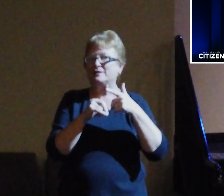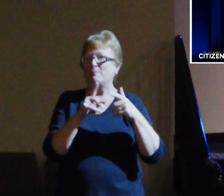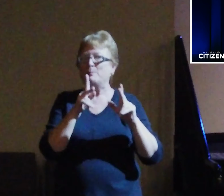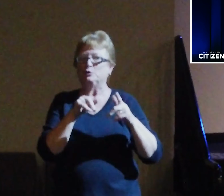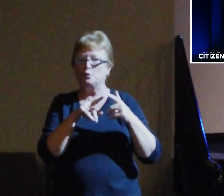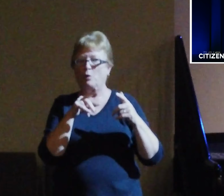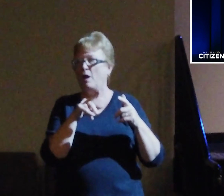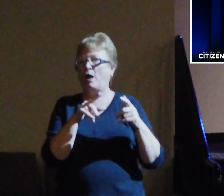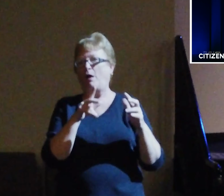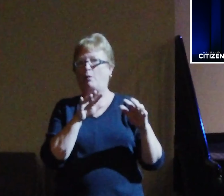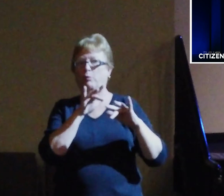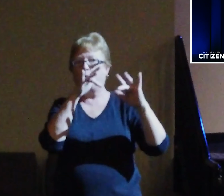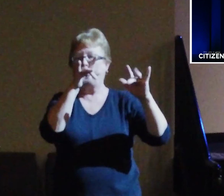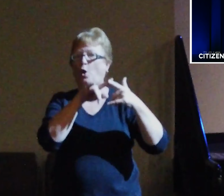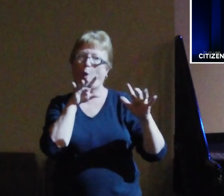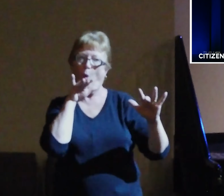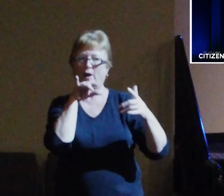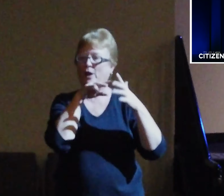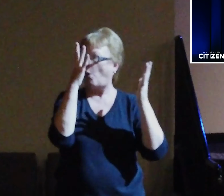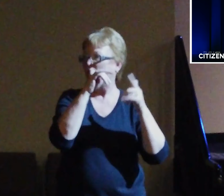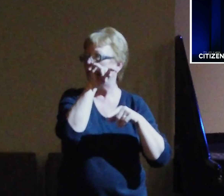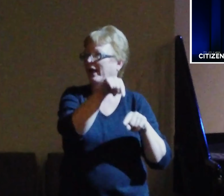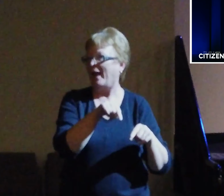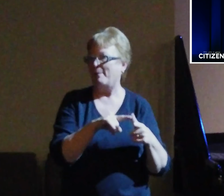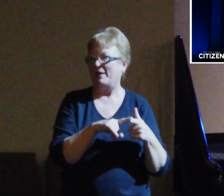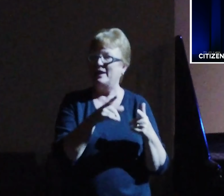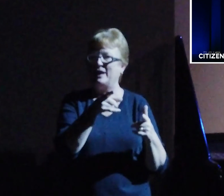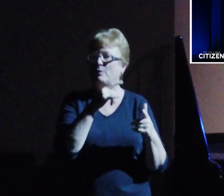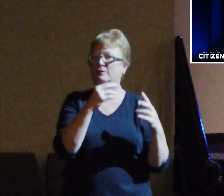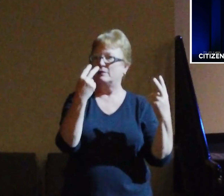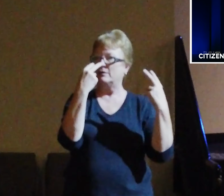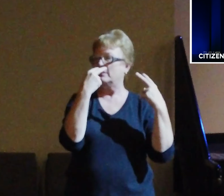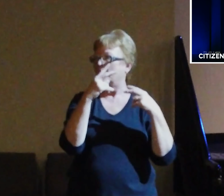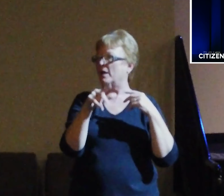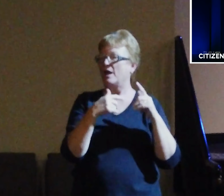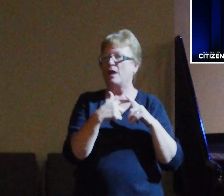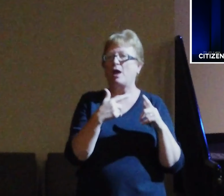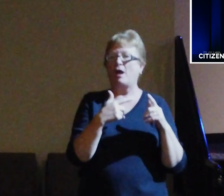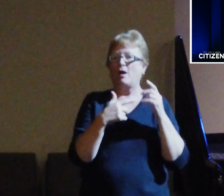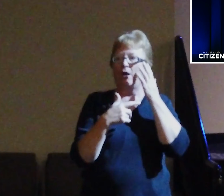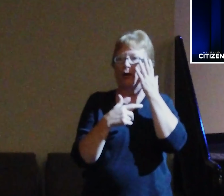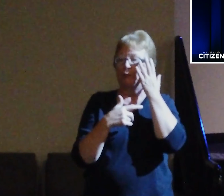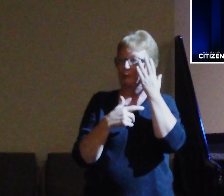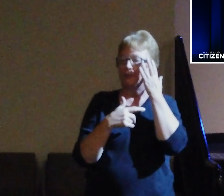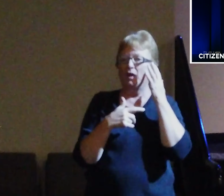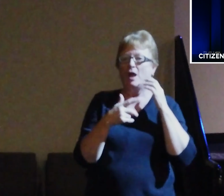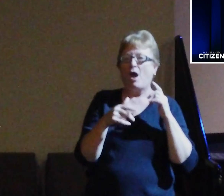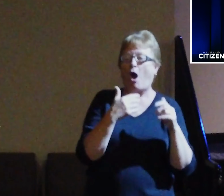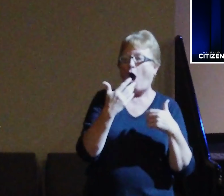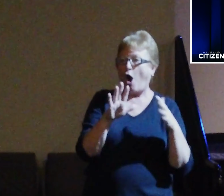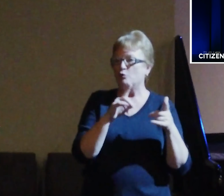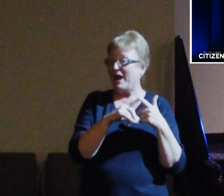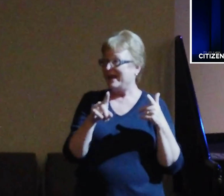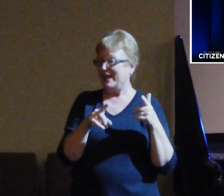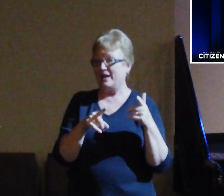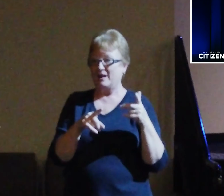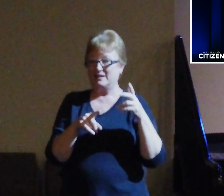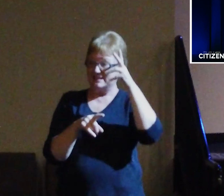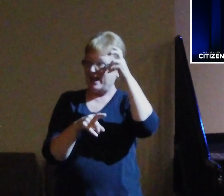His desire is to be the exalted one, and we know that he's not. Nor will he ever be. And he is already lost.